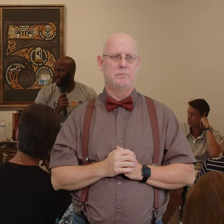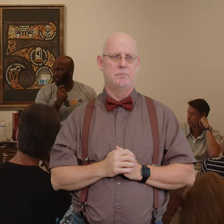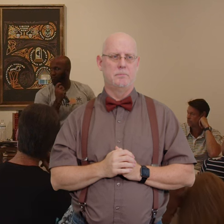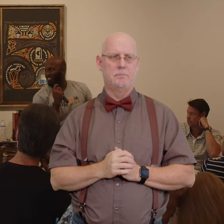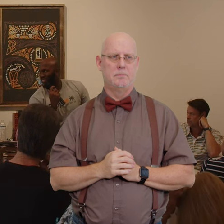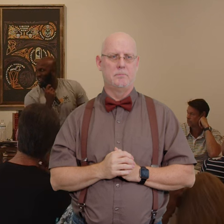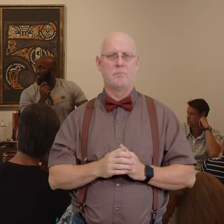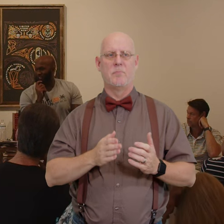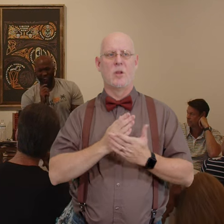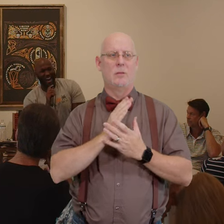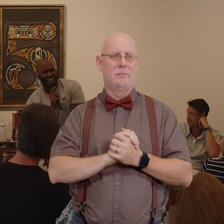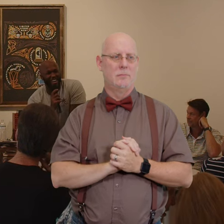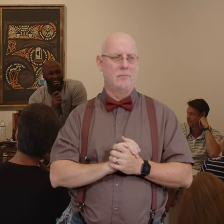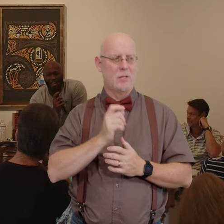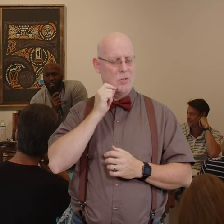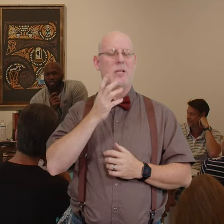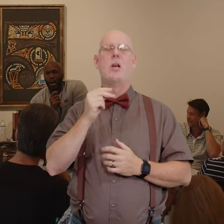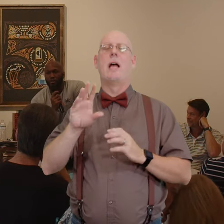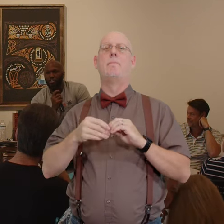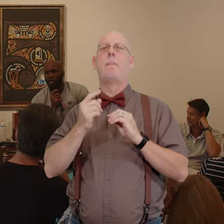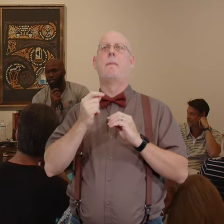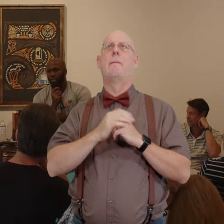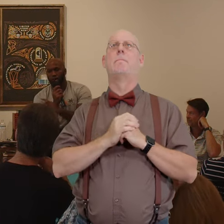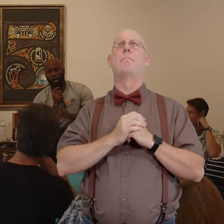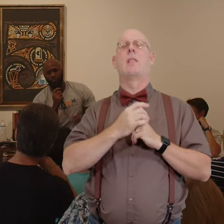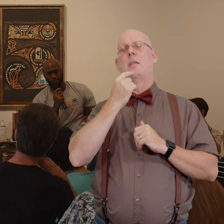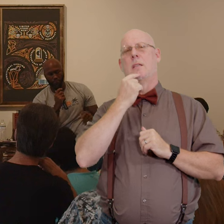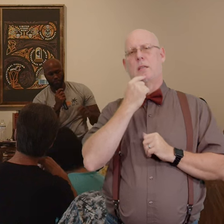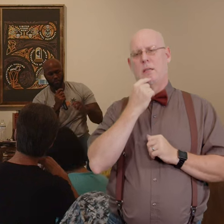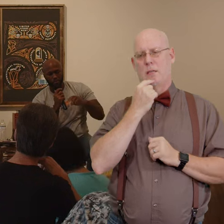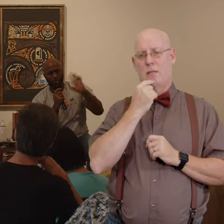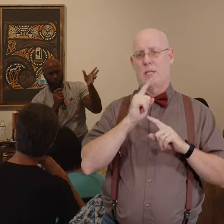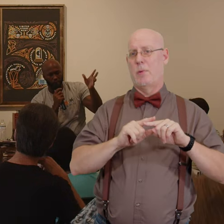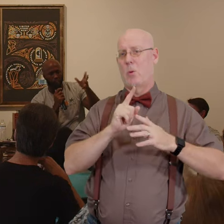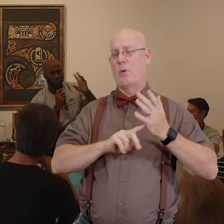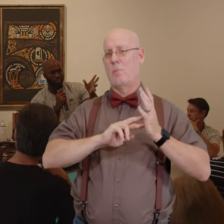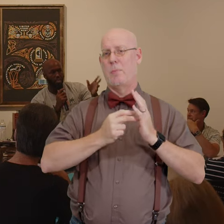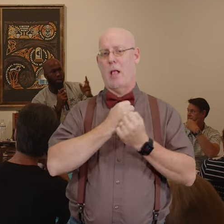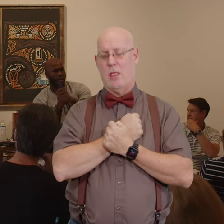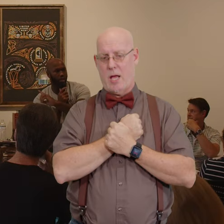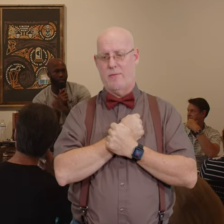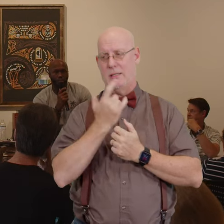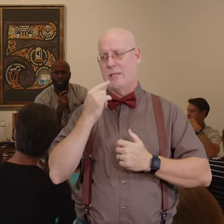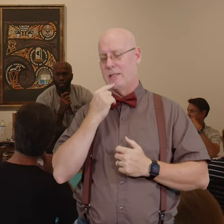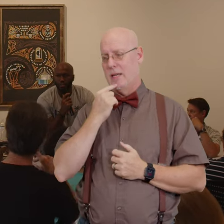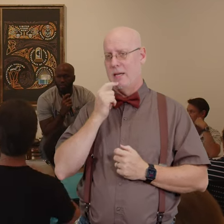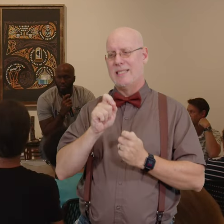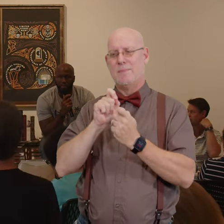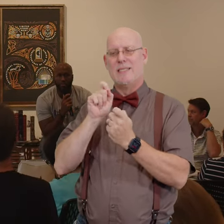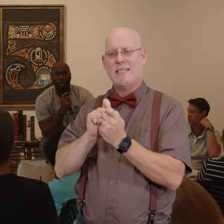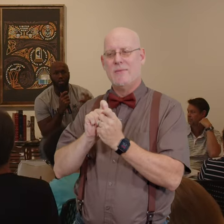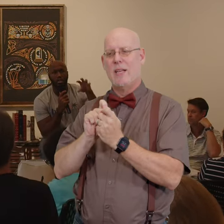We do take a different position. Okay, cool. So, I would say, so depending on what you mean by love, as Aaron was getting